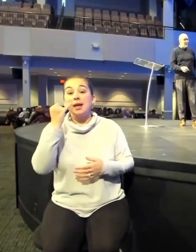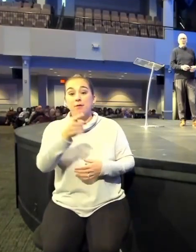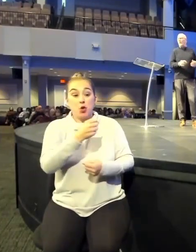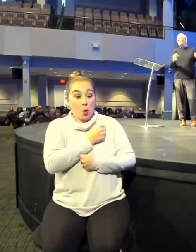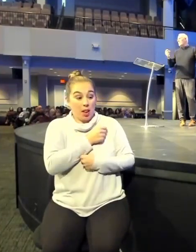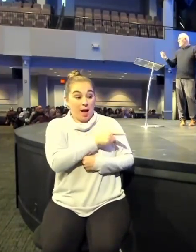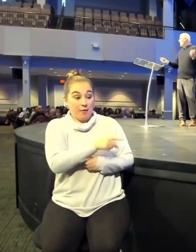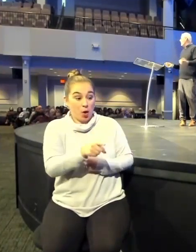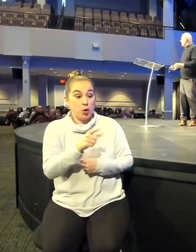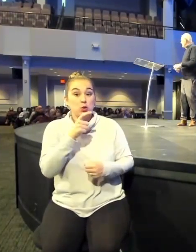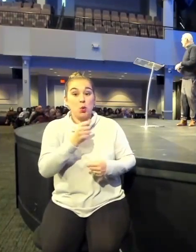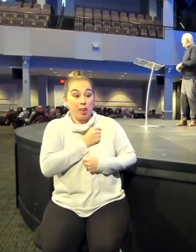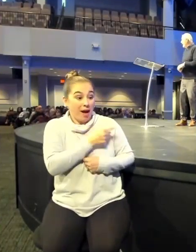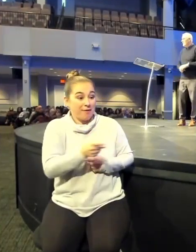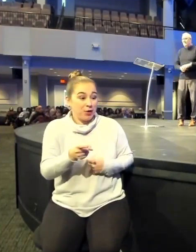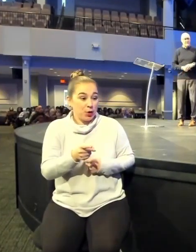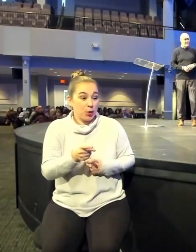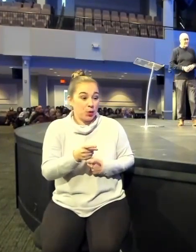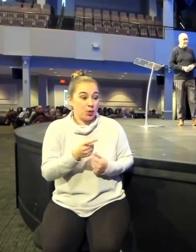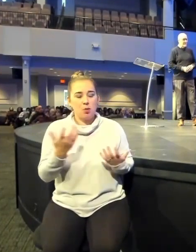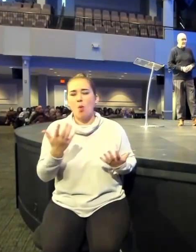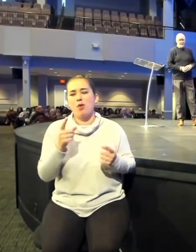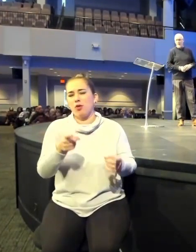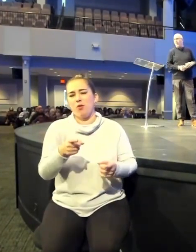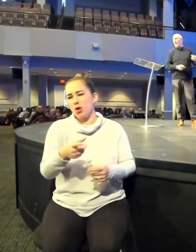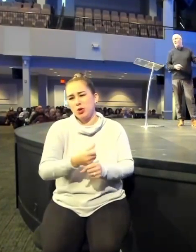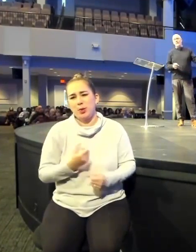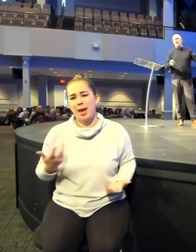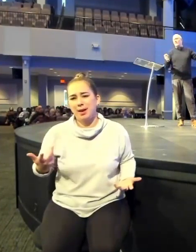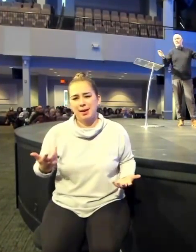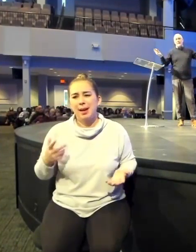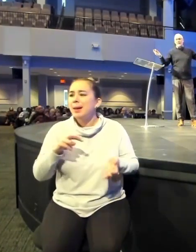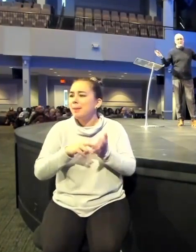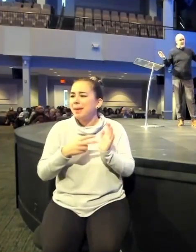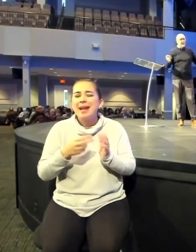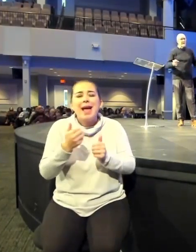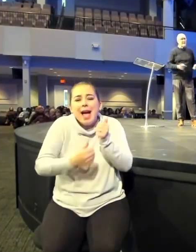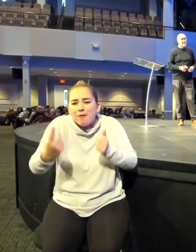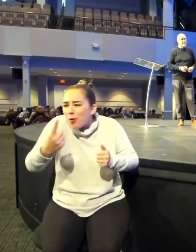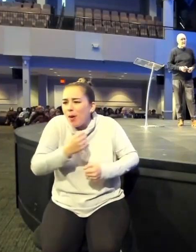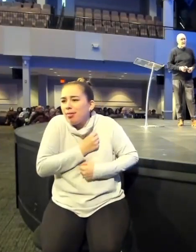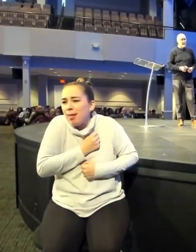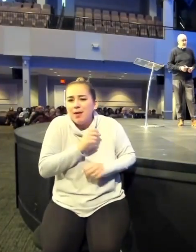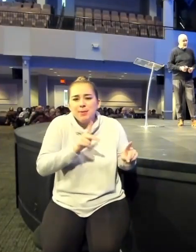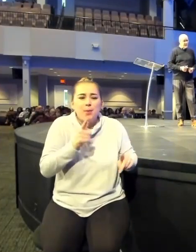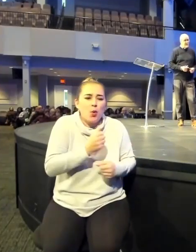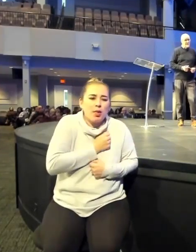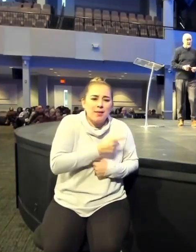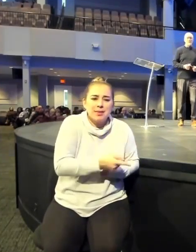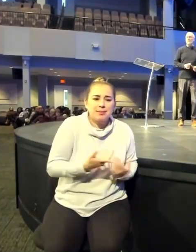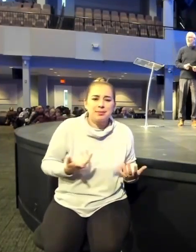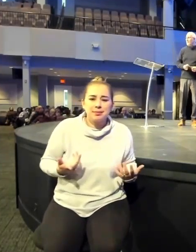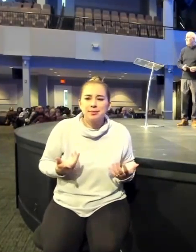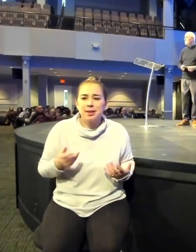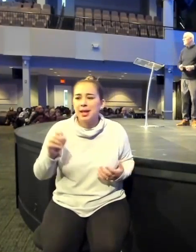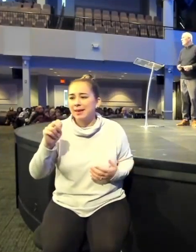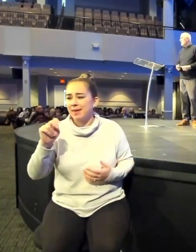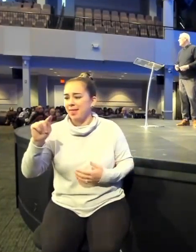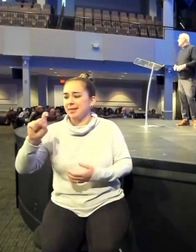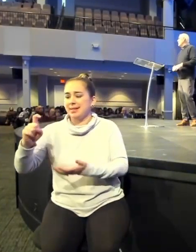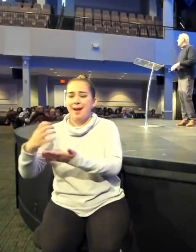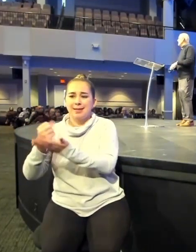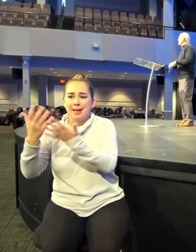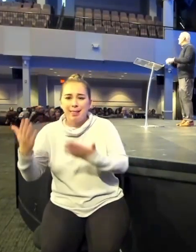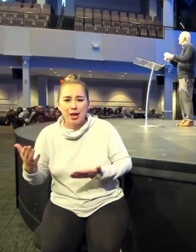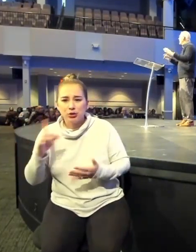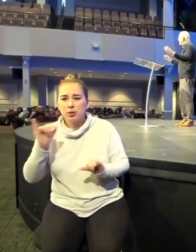you, what reward will you get? Implying that everybody does that. Are not even the tax collectors doing that?